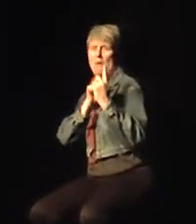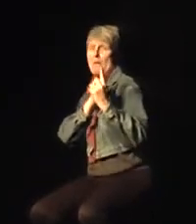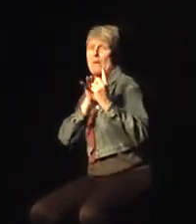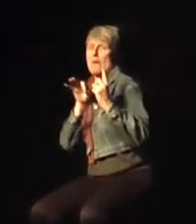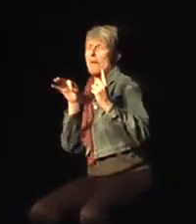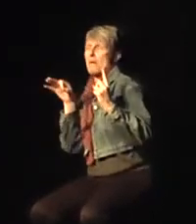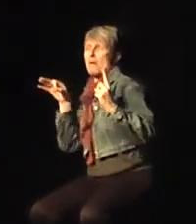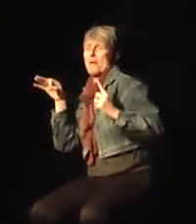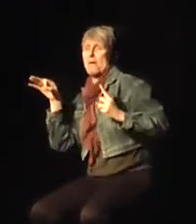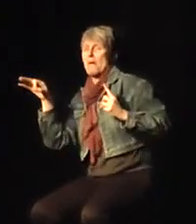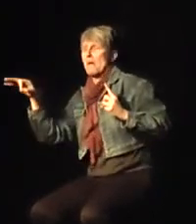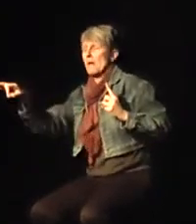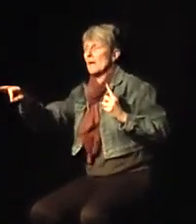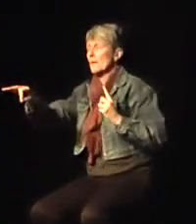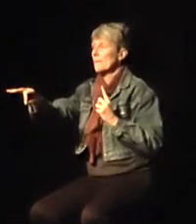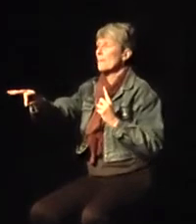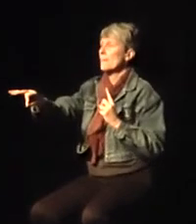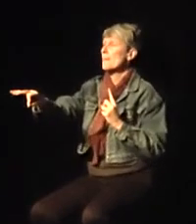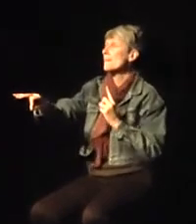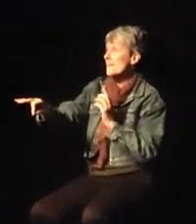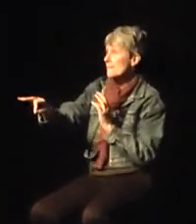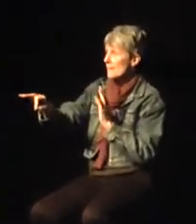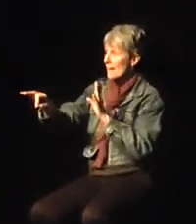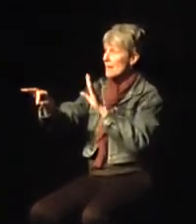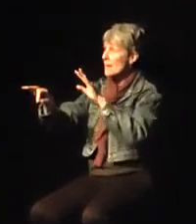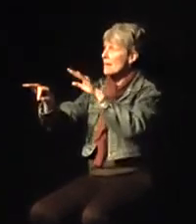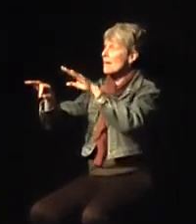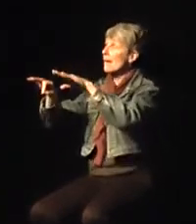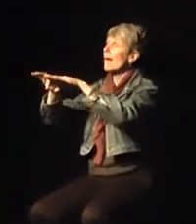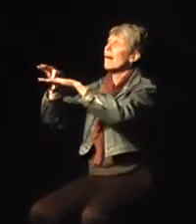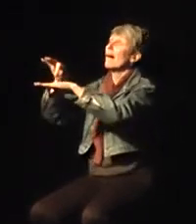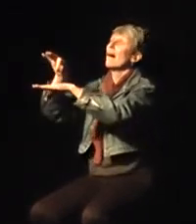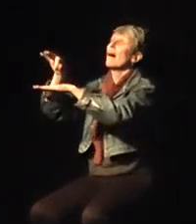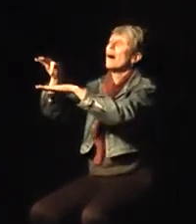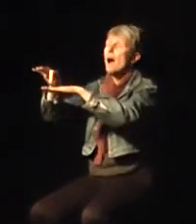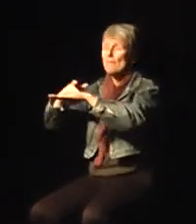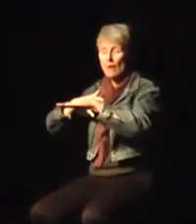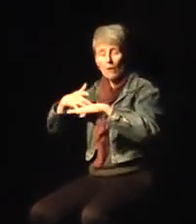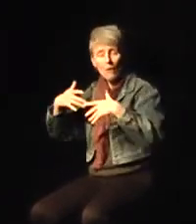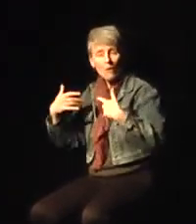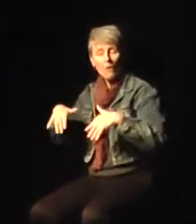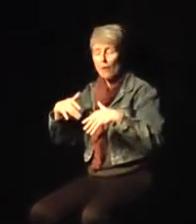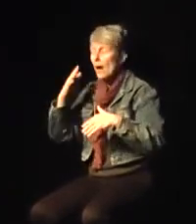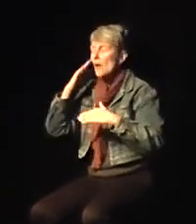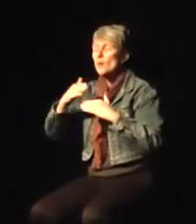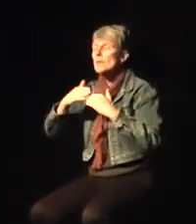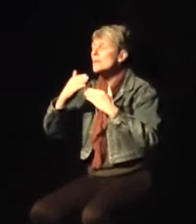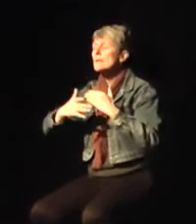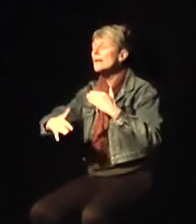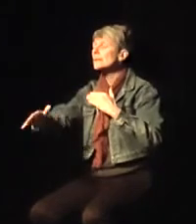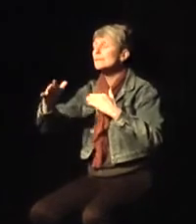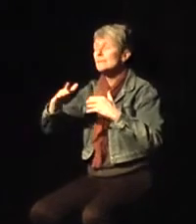him. When I come to the crest of the hill, the feeling is so overwhelming of what is to come, like a